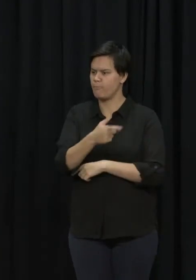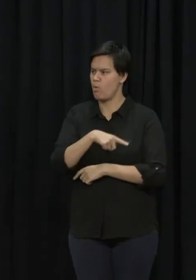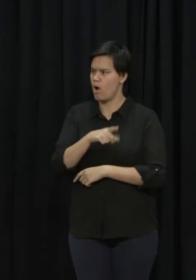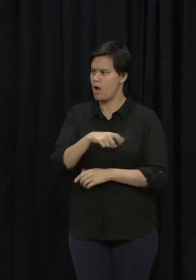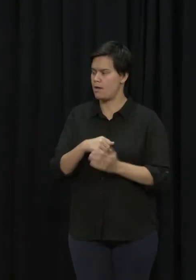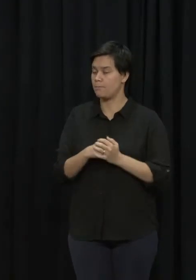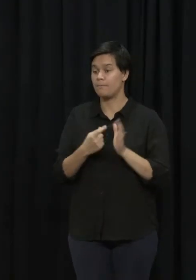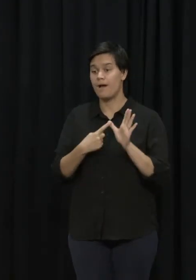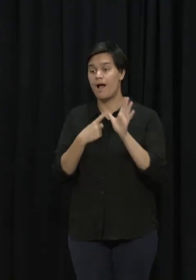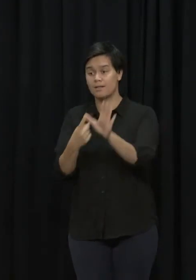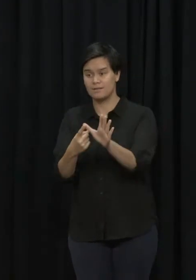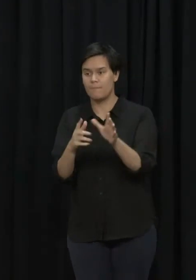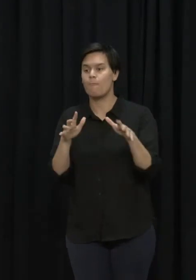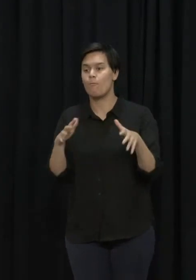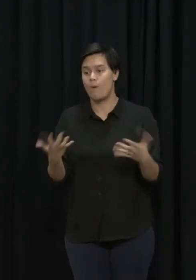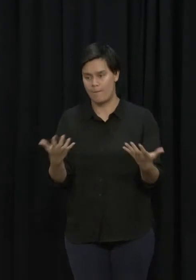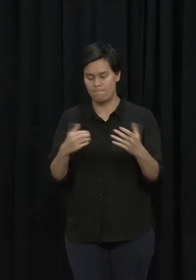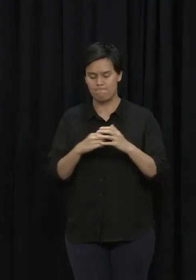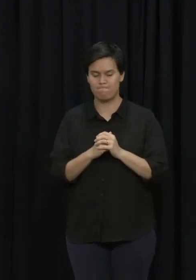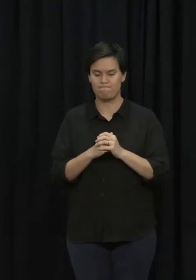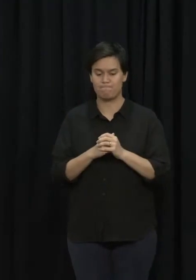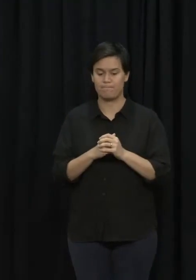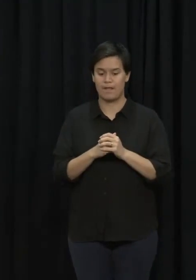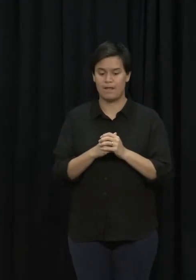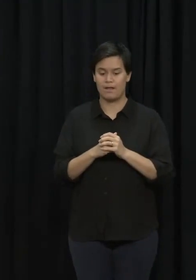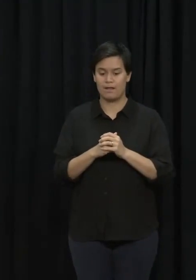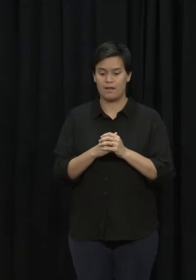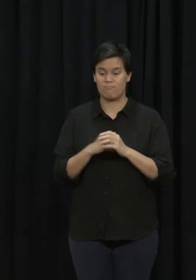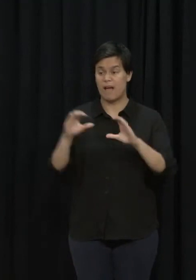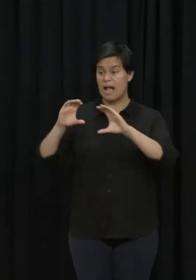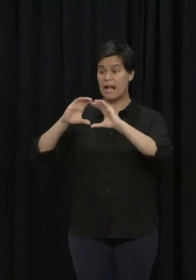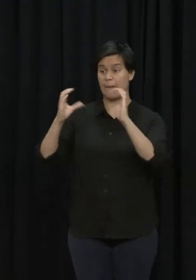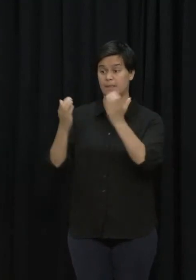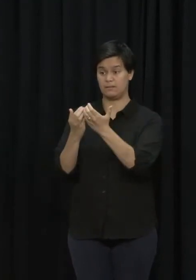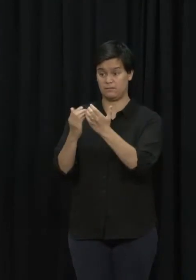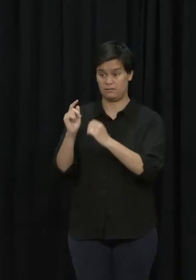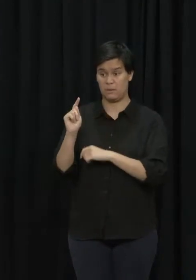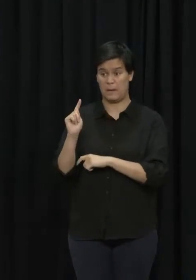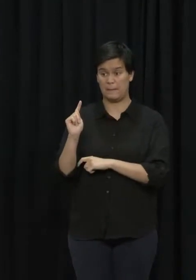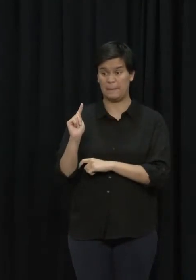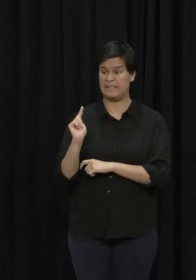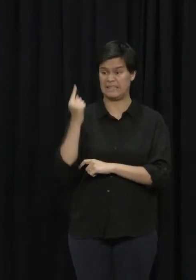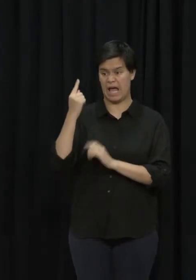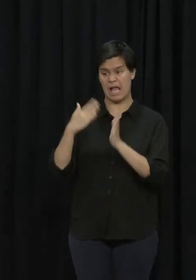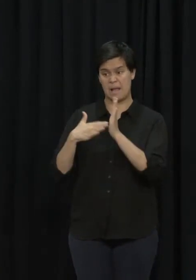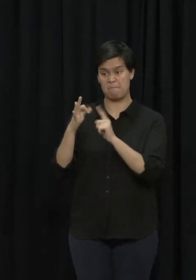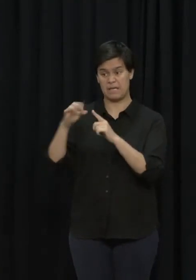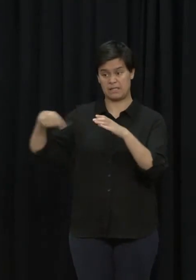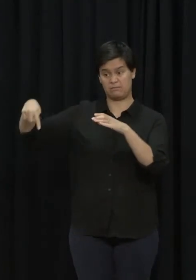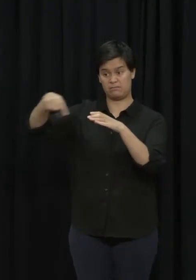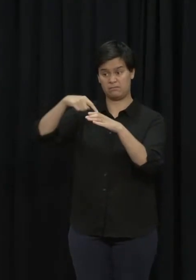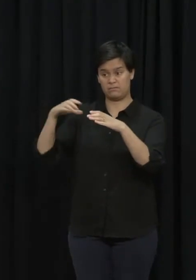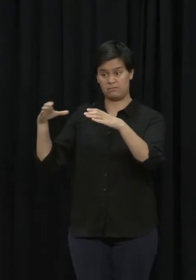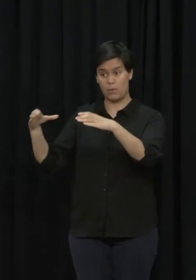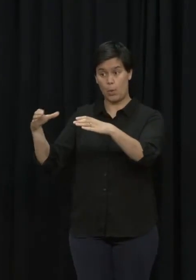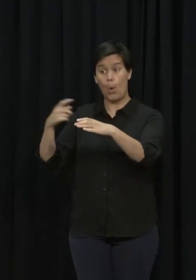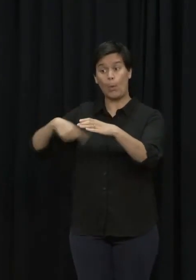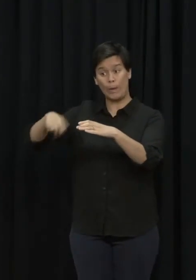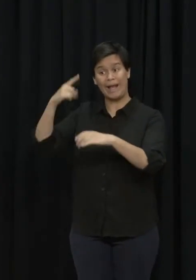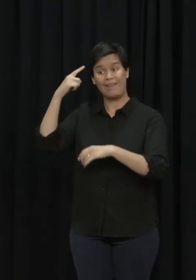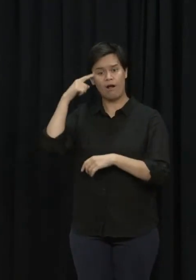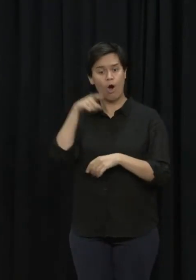one in Cabinet, no minister, no politician, none of us that I've spoken to think that this is